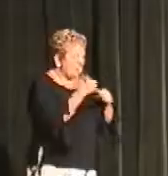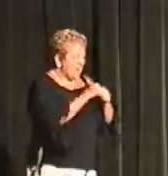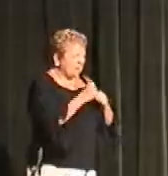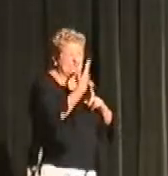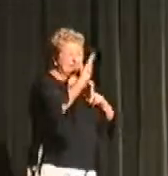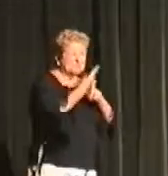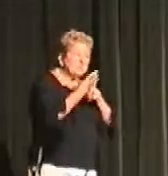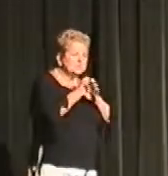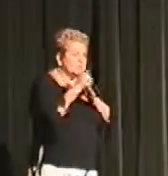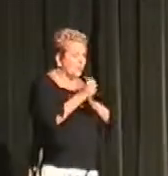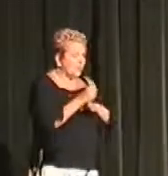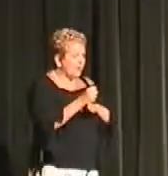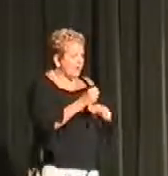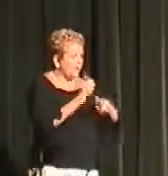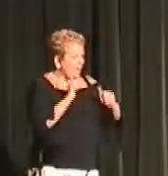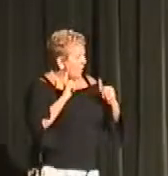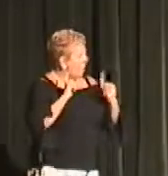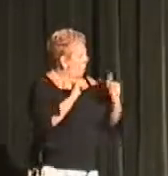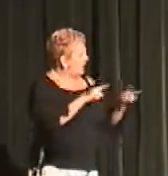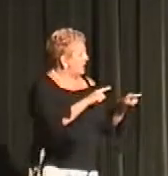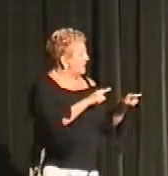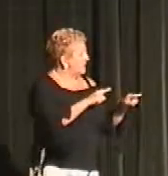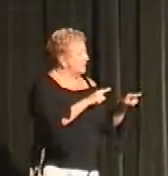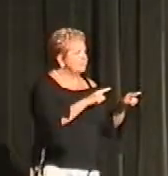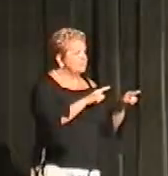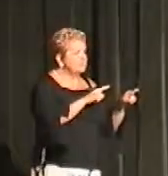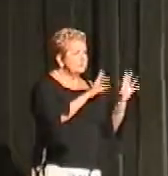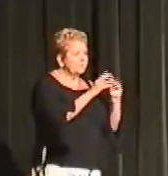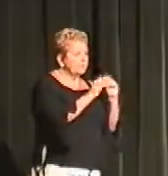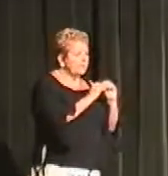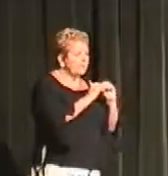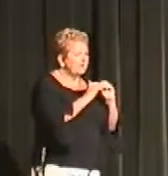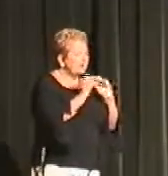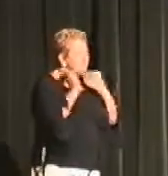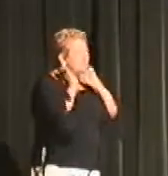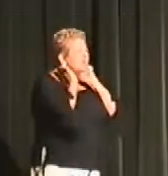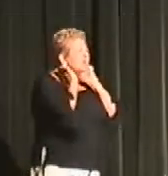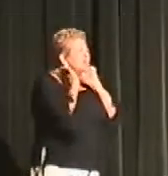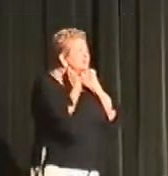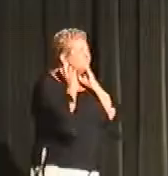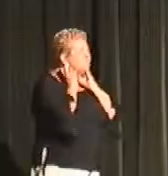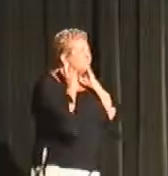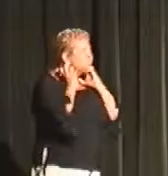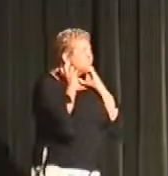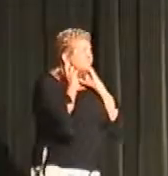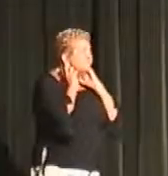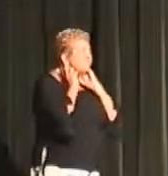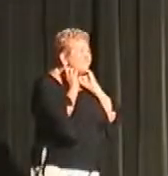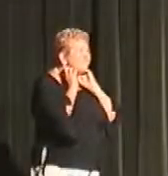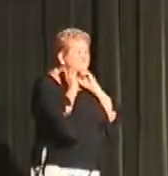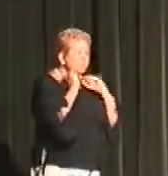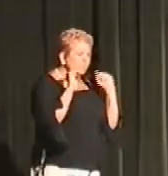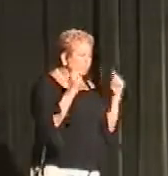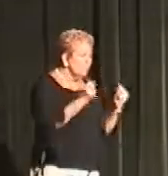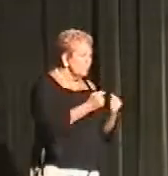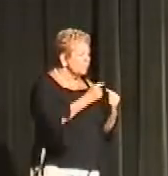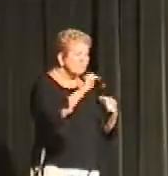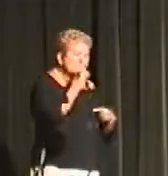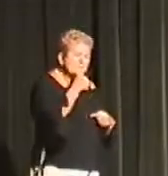these really sore lumps behind my ears. And so I went to the meeting, and I went, you know, and I had the different old timers at the meeting feeling the